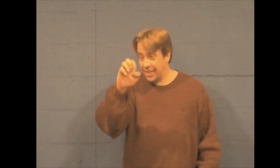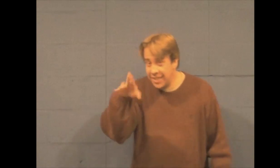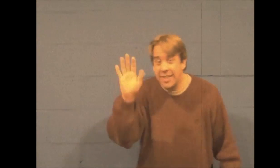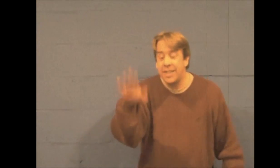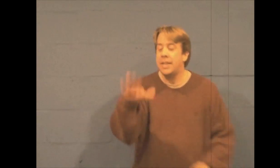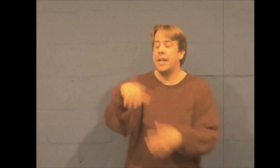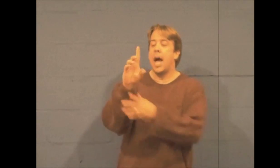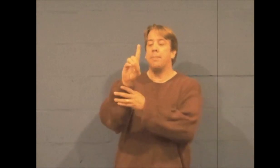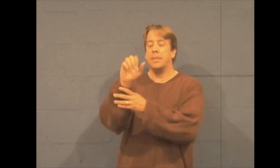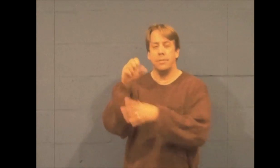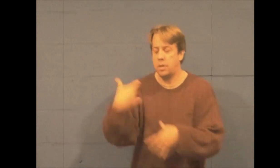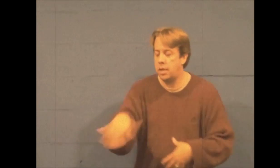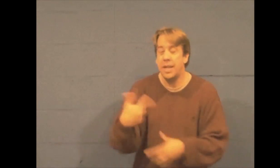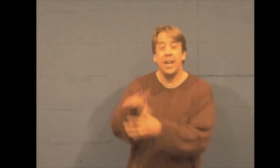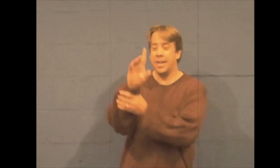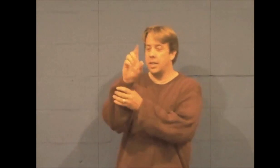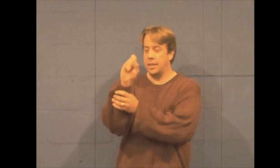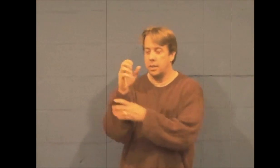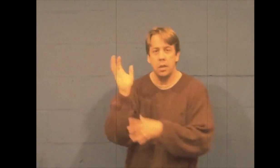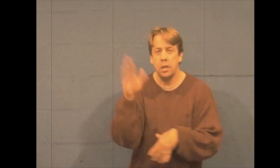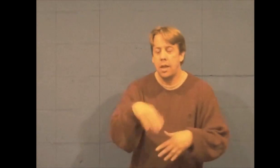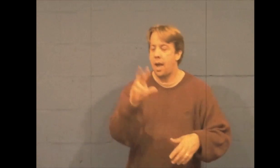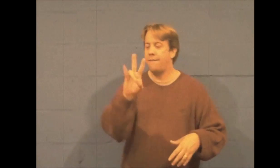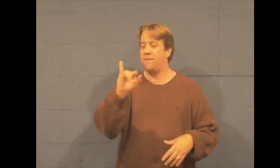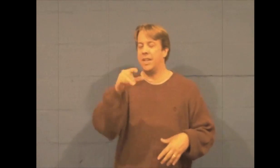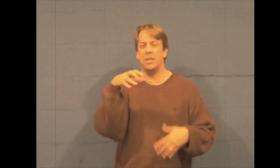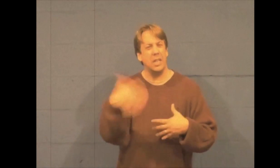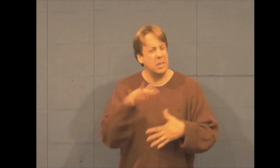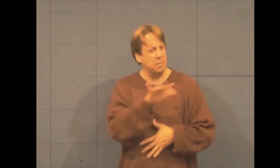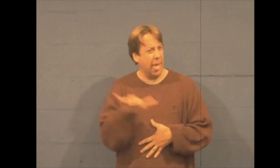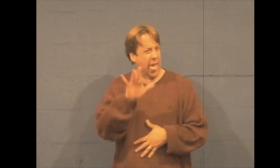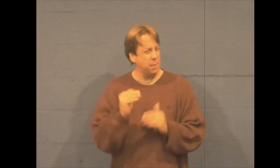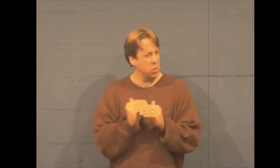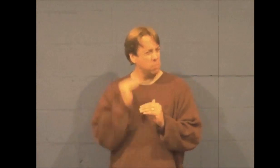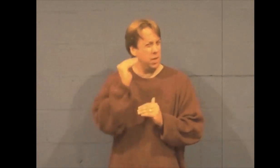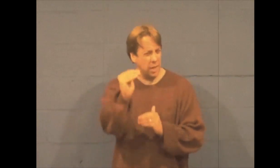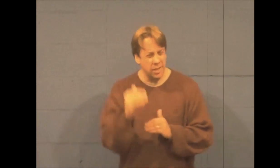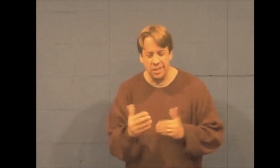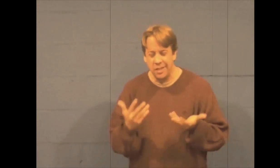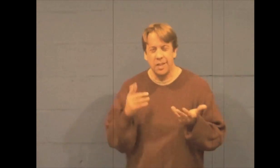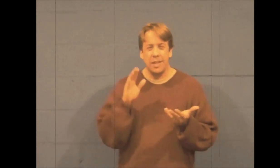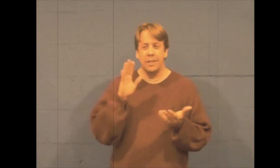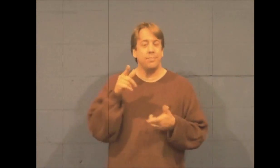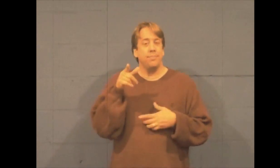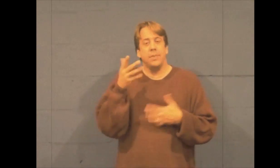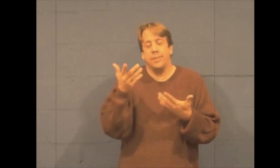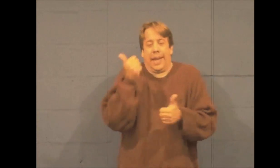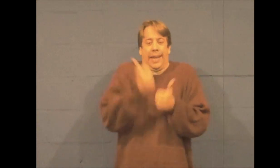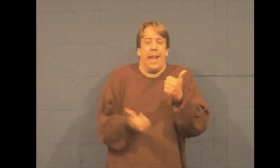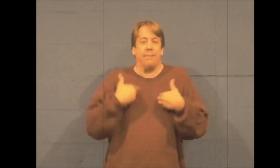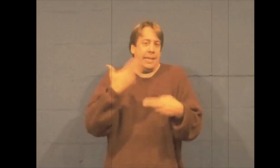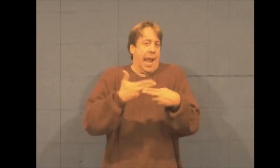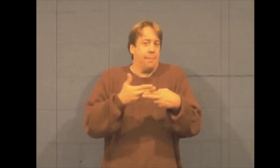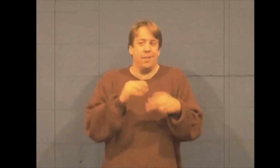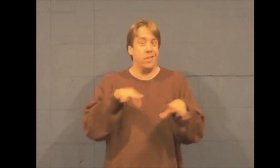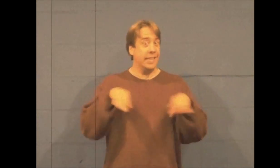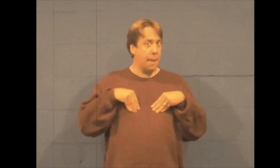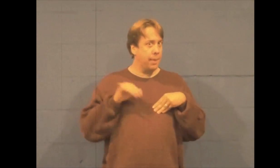He said, okay, Dancer and Dawn and Vix. Oh, too much finger spelling. Yeah, they all had